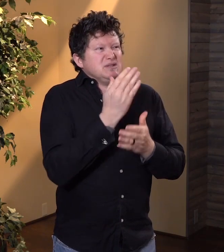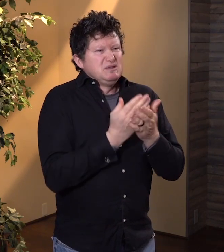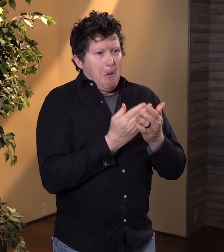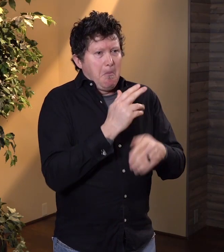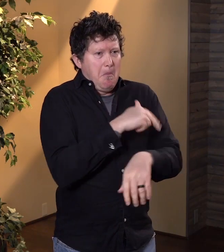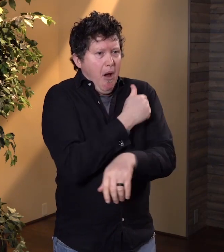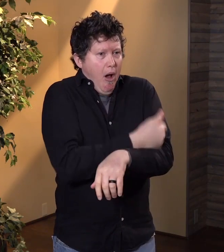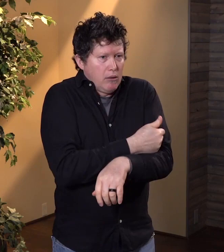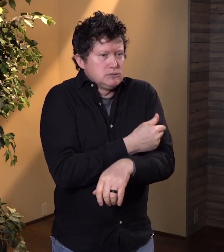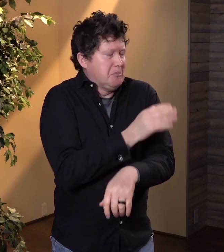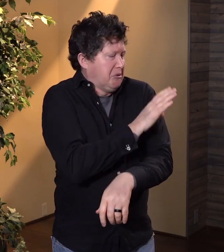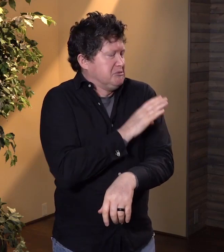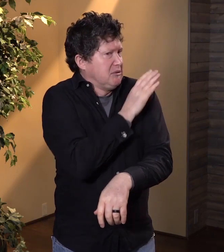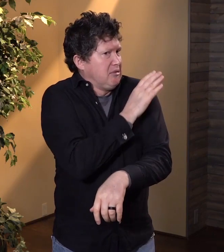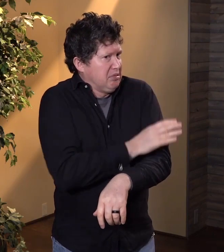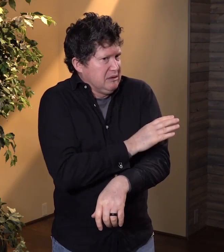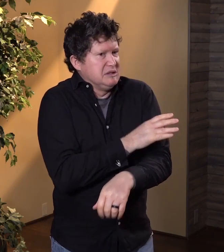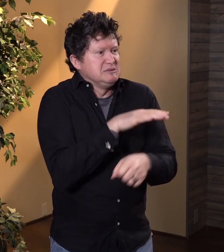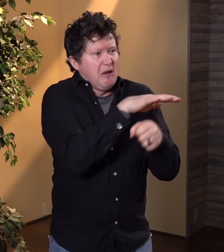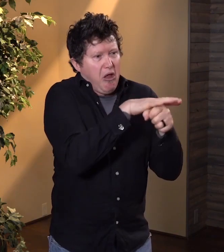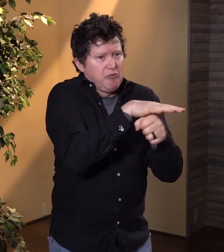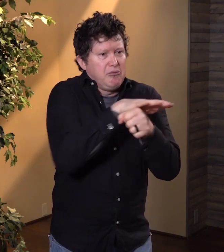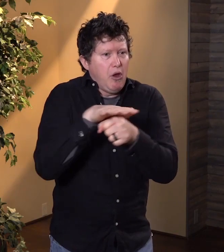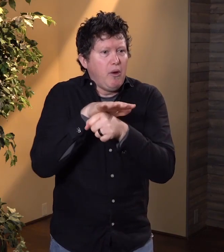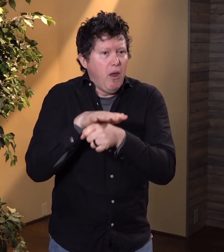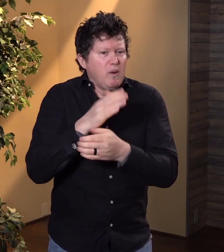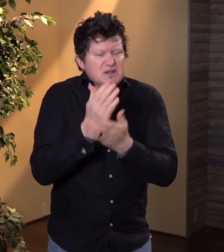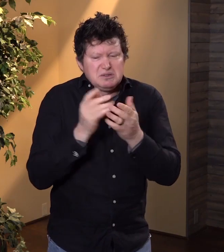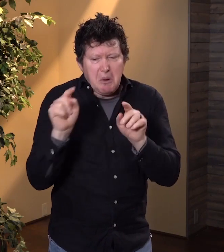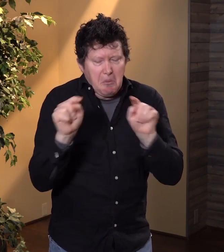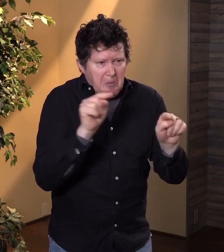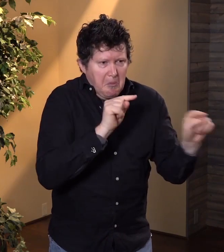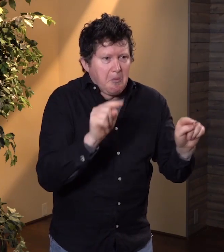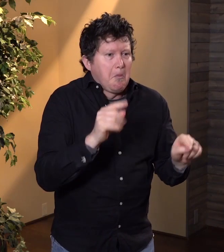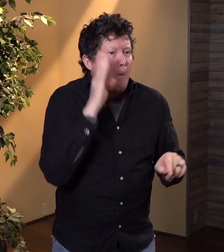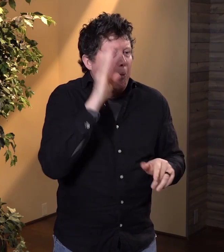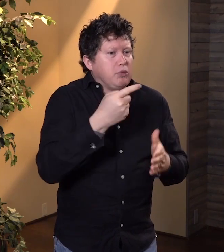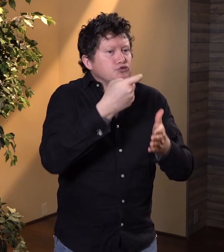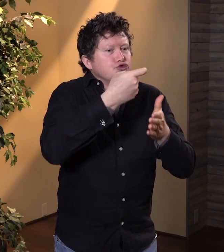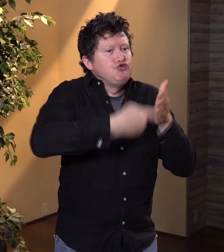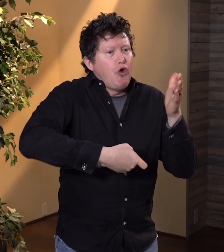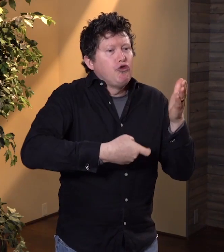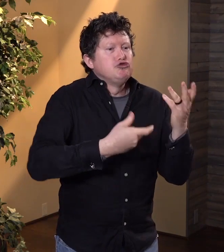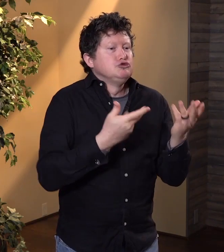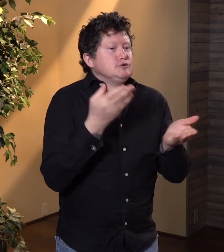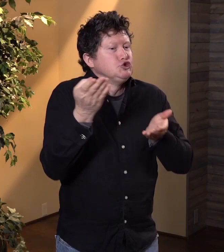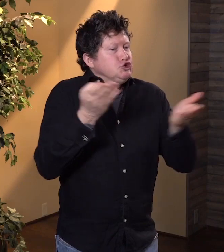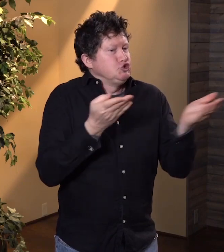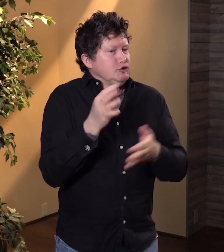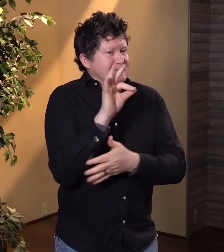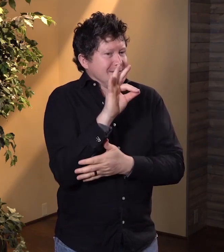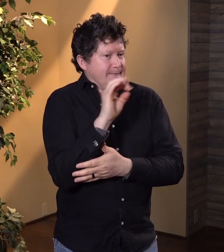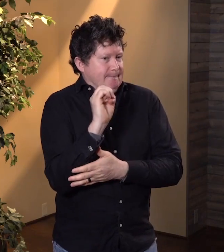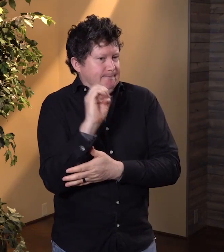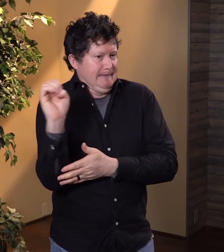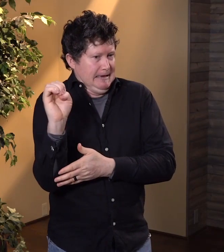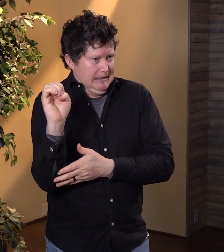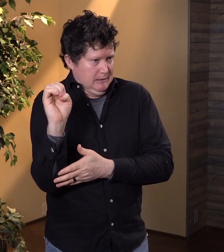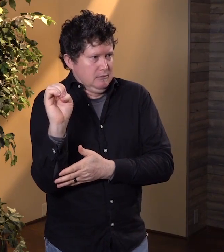charged a service fee for administering the shot, but that fee is covered by insurance.